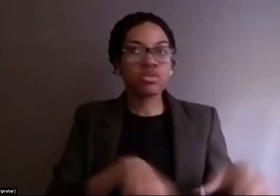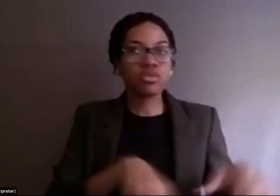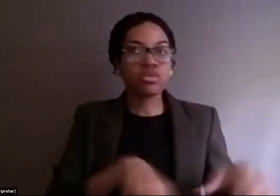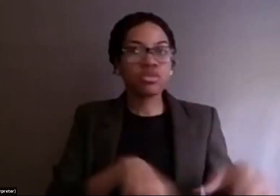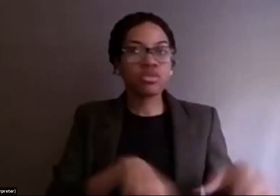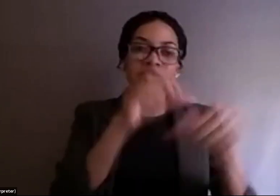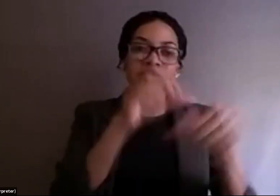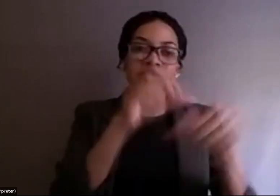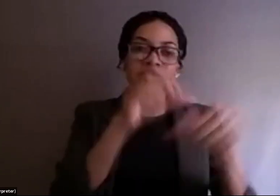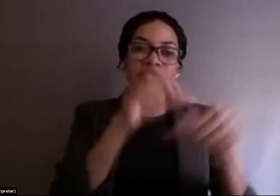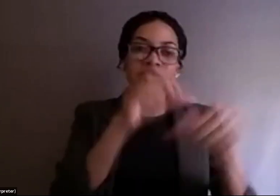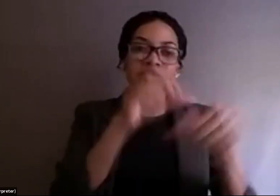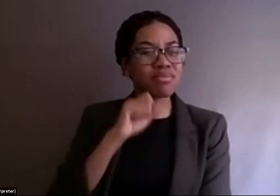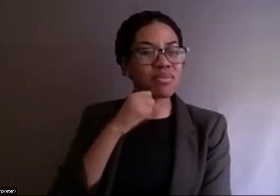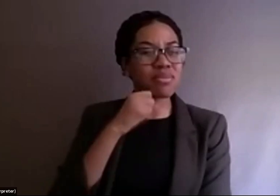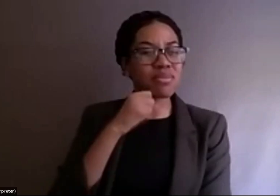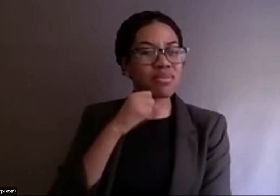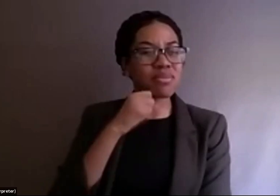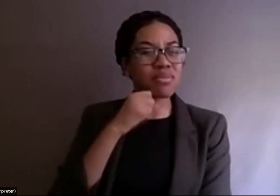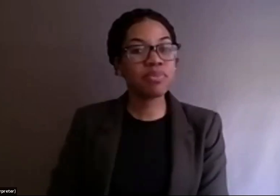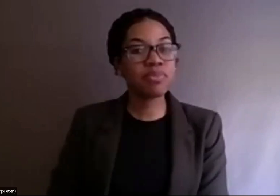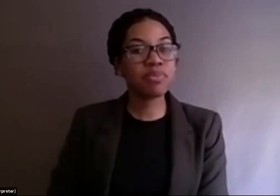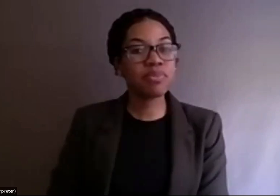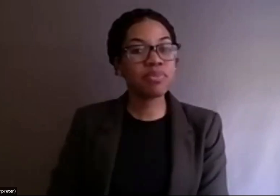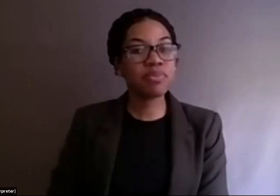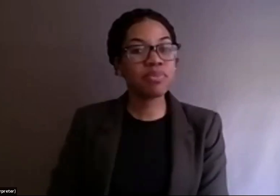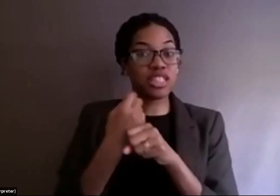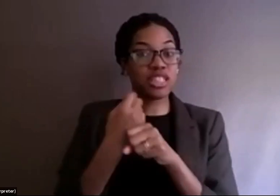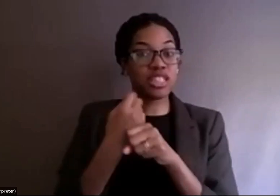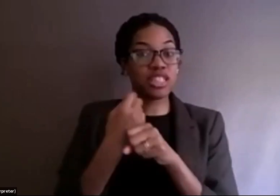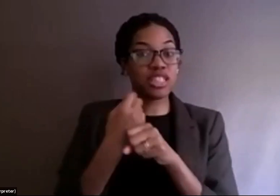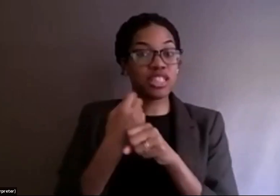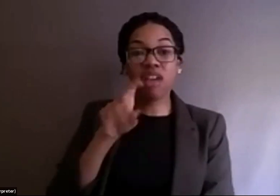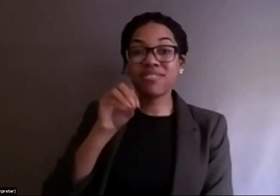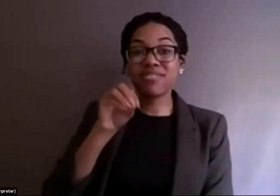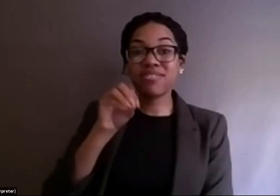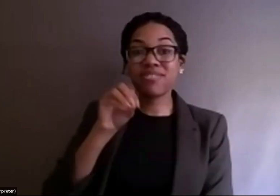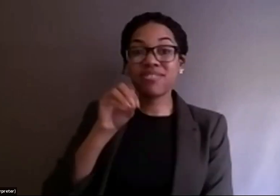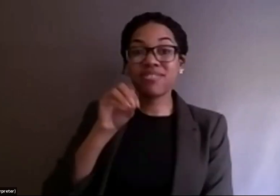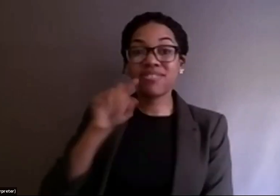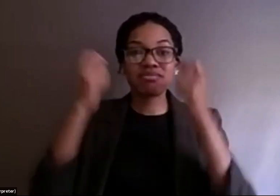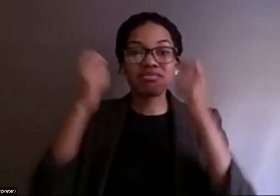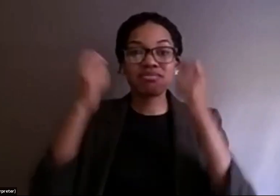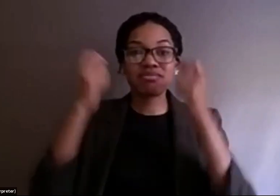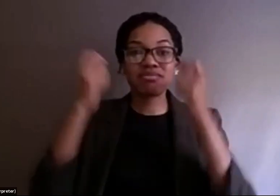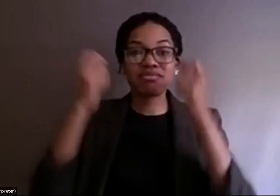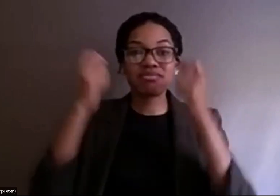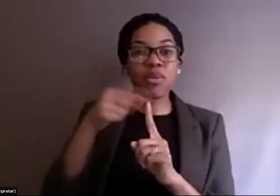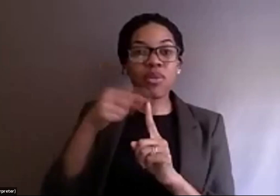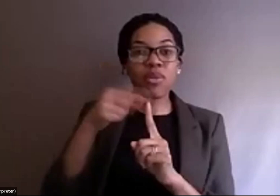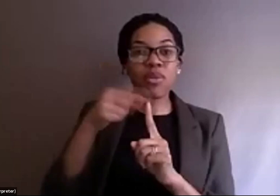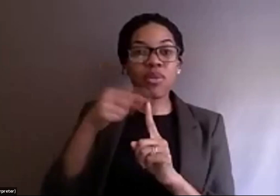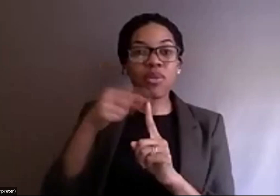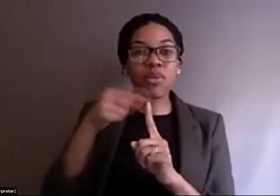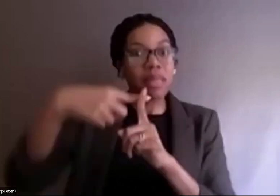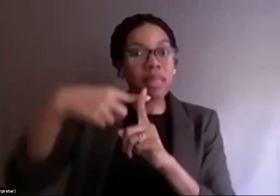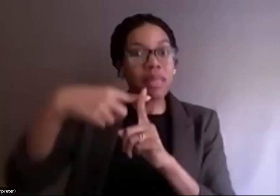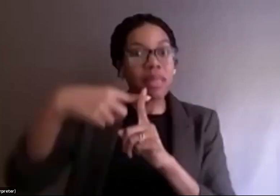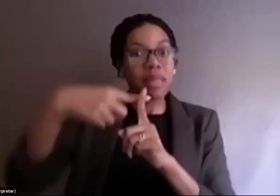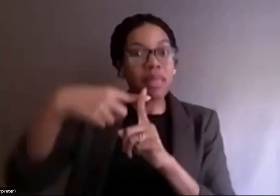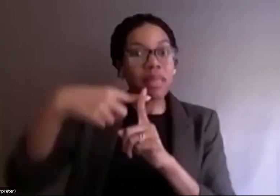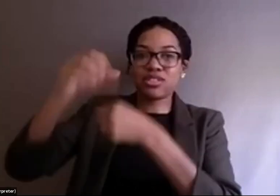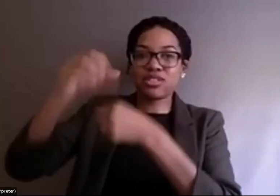Amendment and also an election year. Courtland, tell us how and why SNCC focused